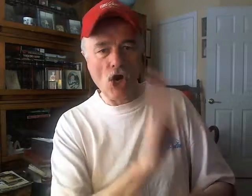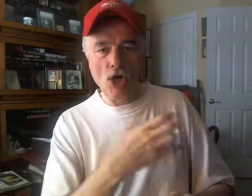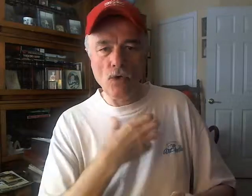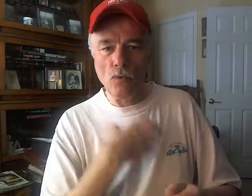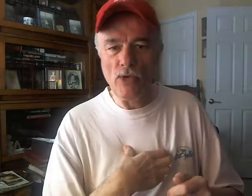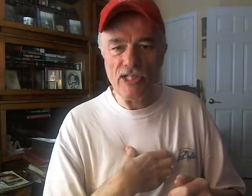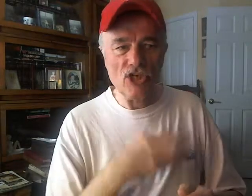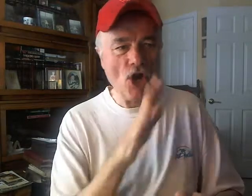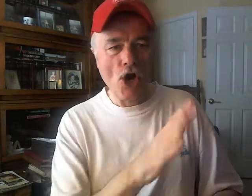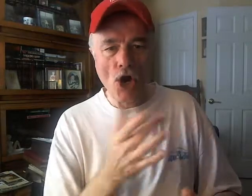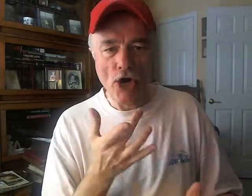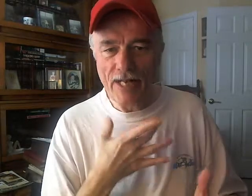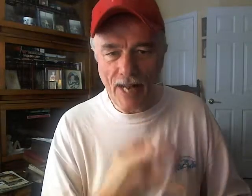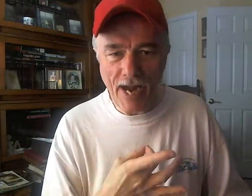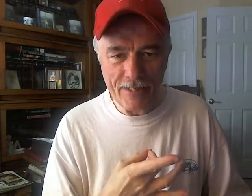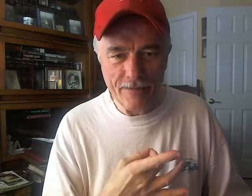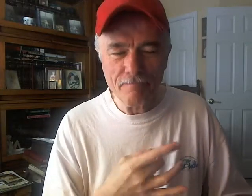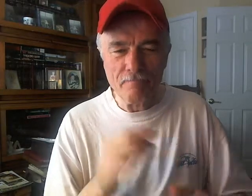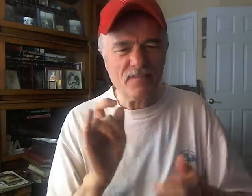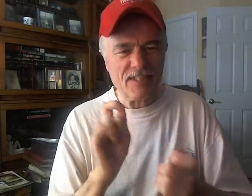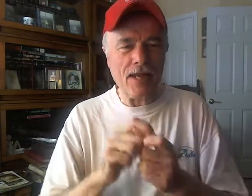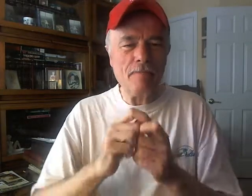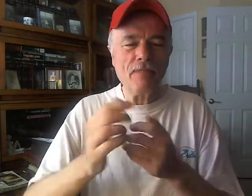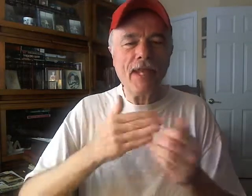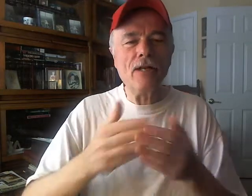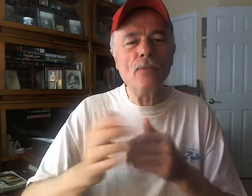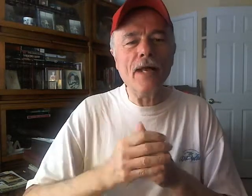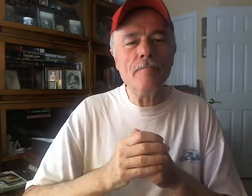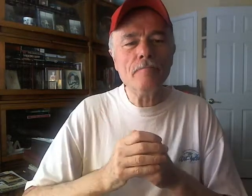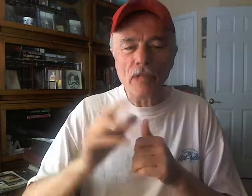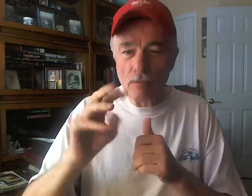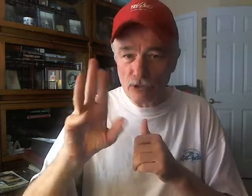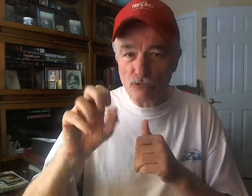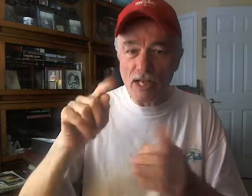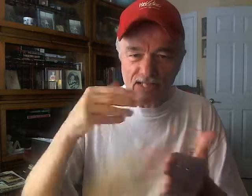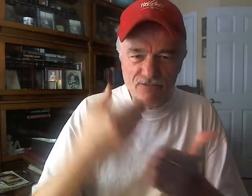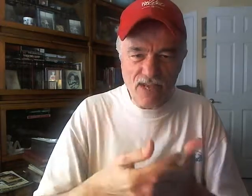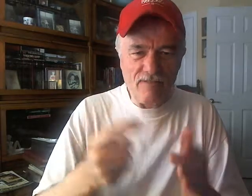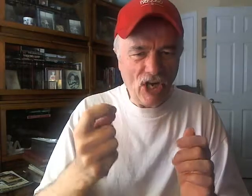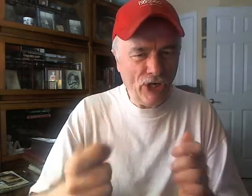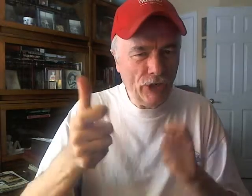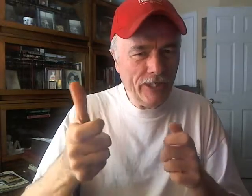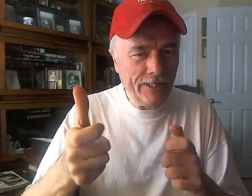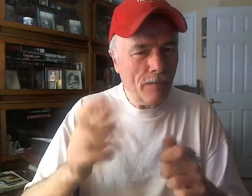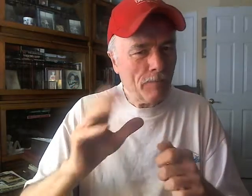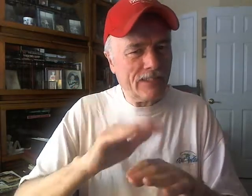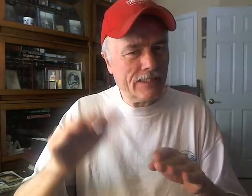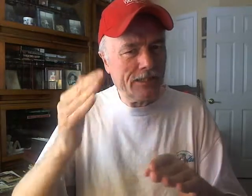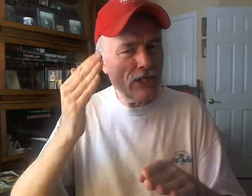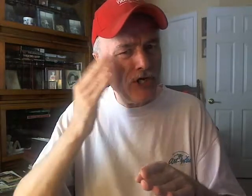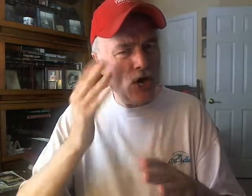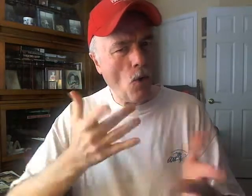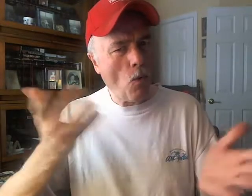her face, her life. So, anyway, Swiss came, because this new